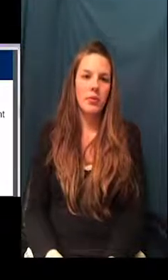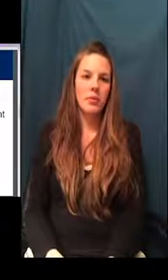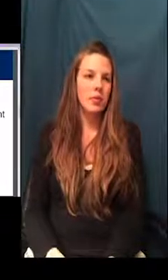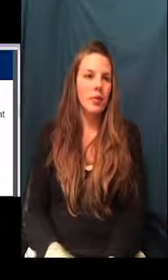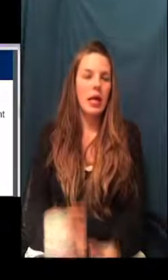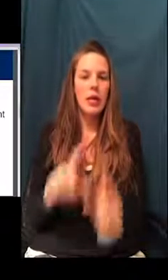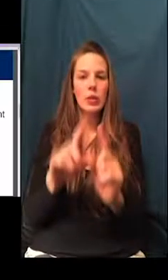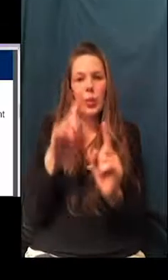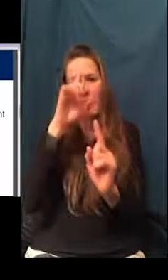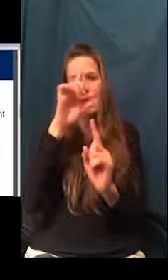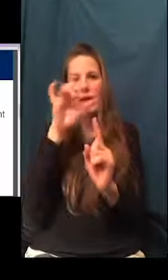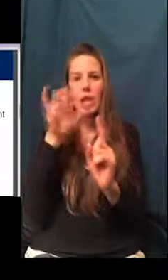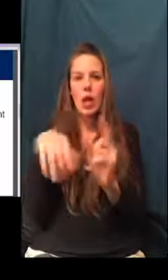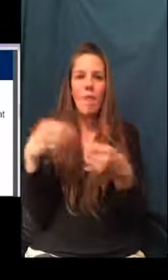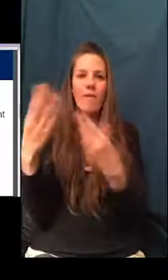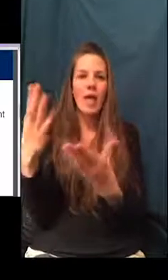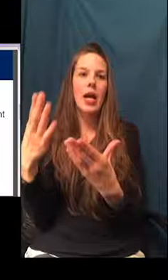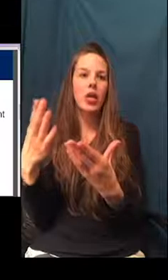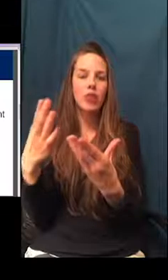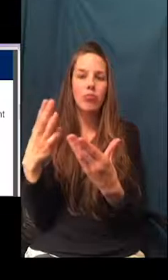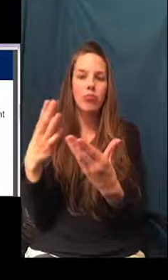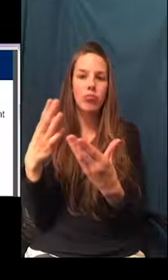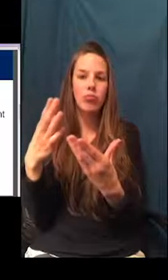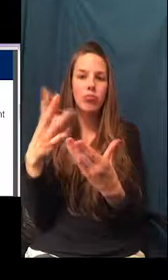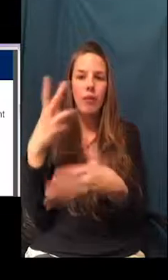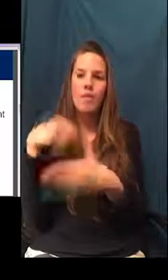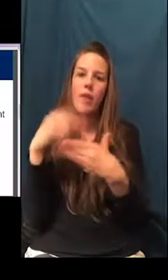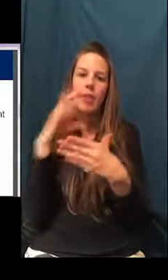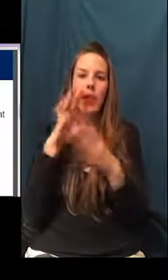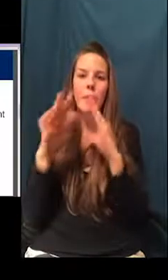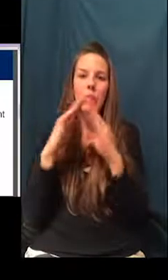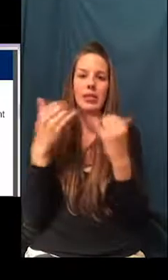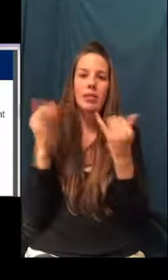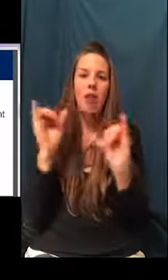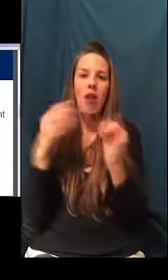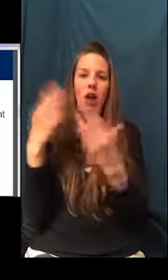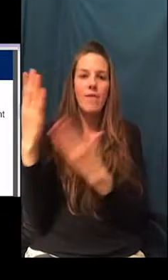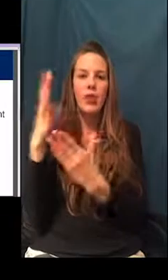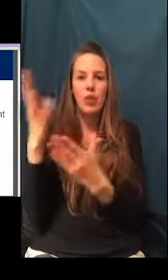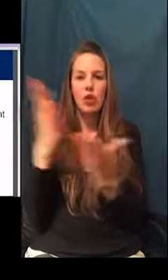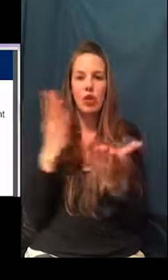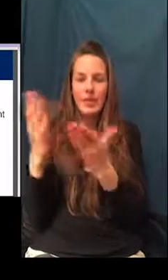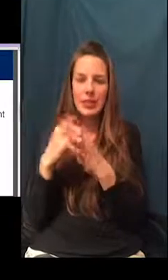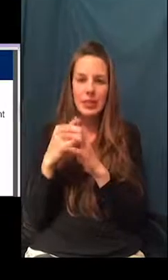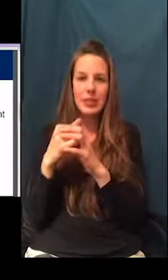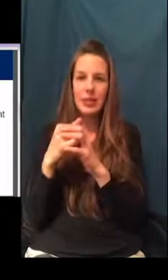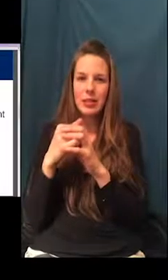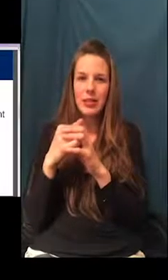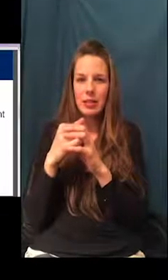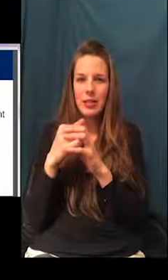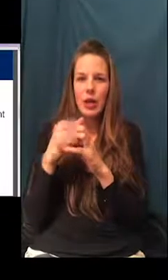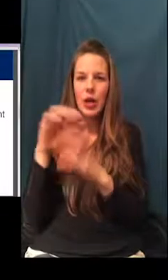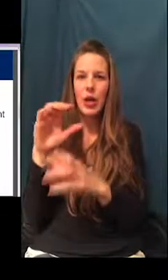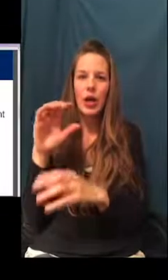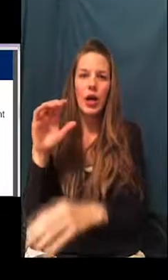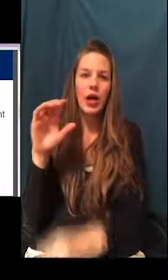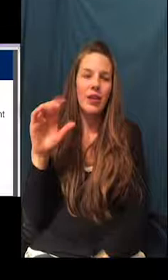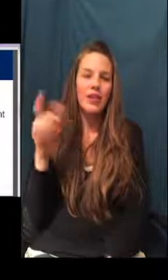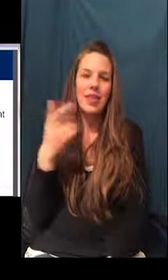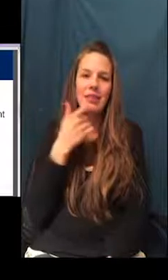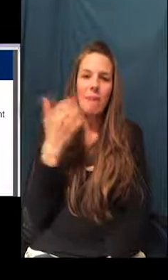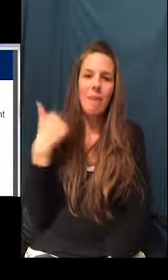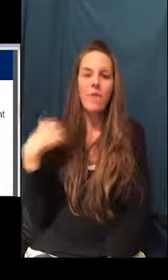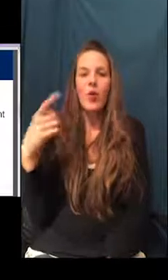So I think there's providers that are in the community that are still offering their services, as Christy mentioned, for, you